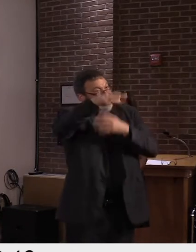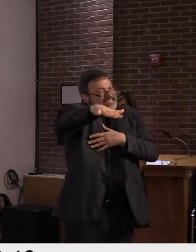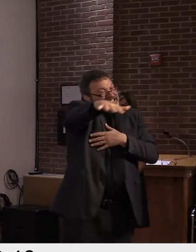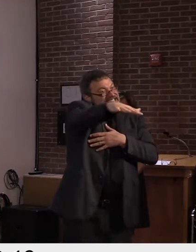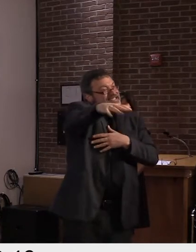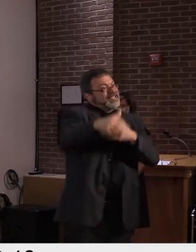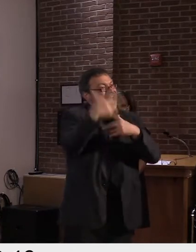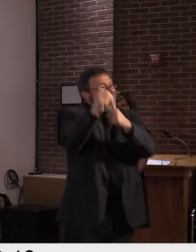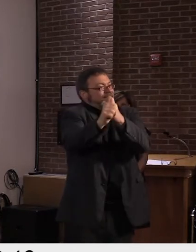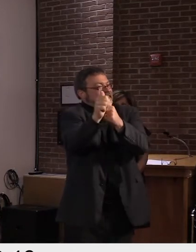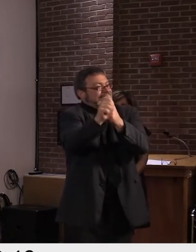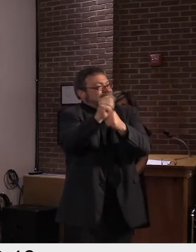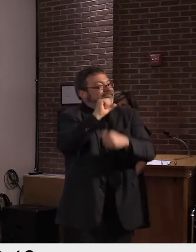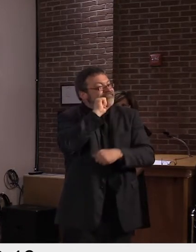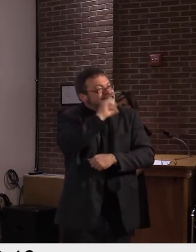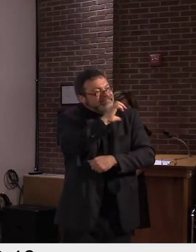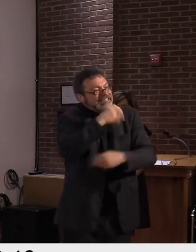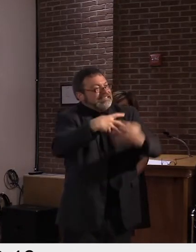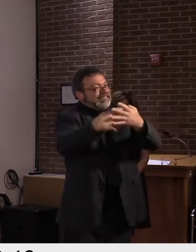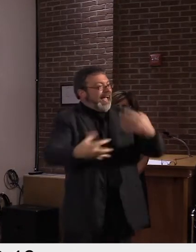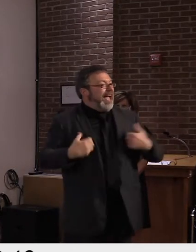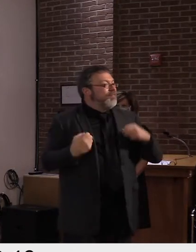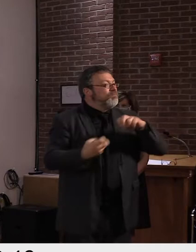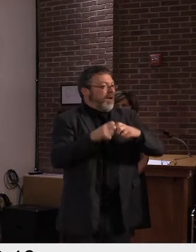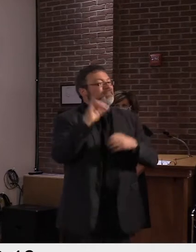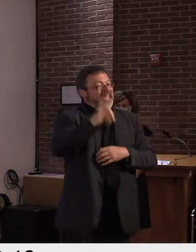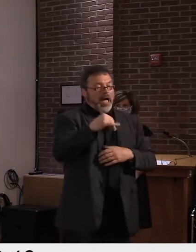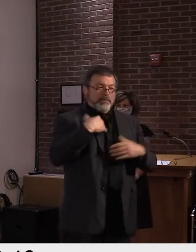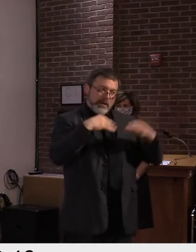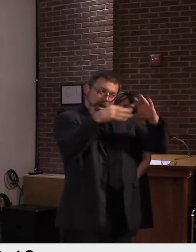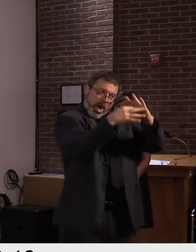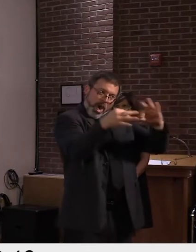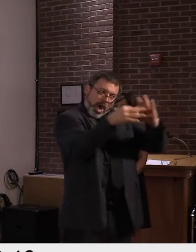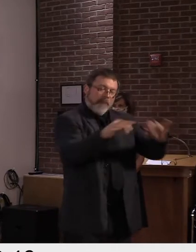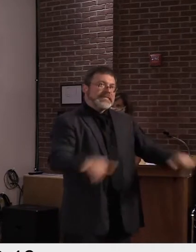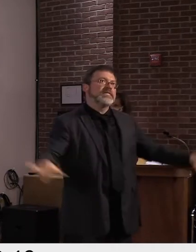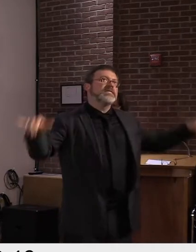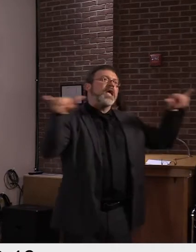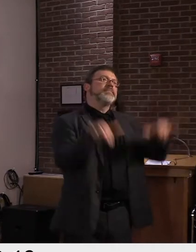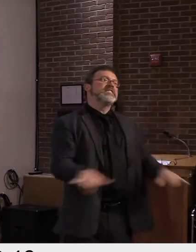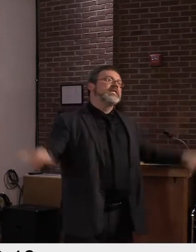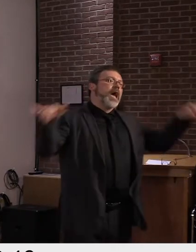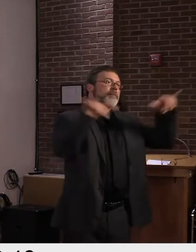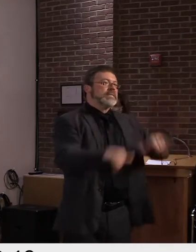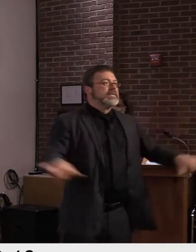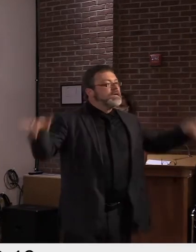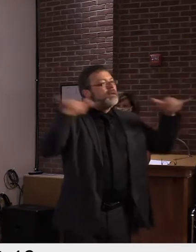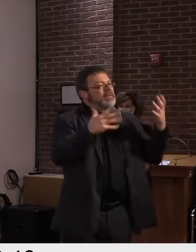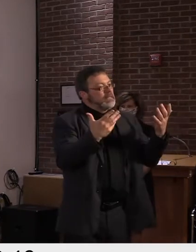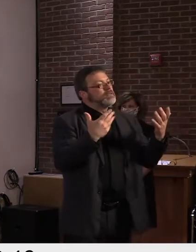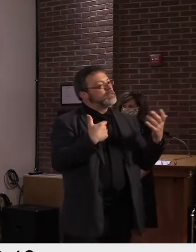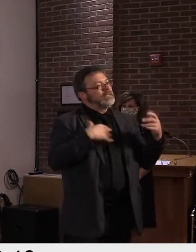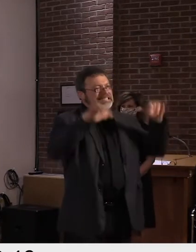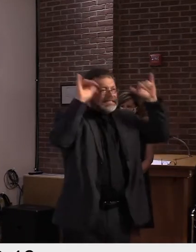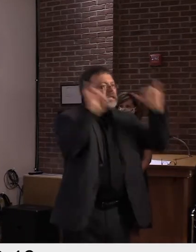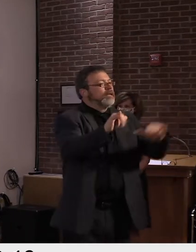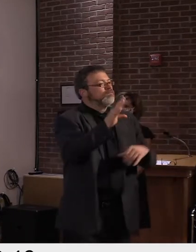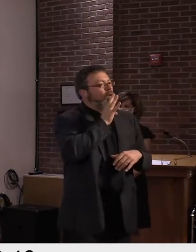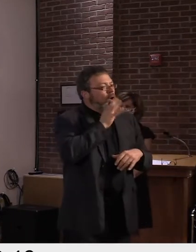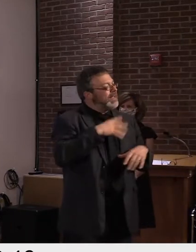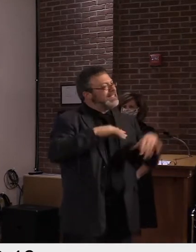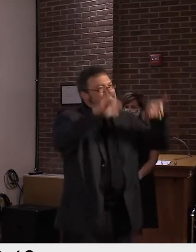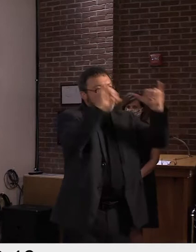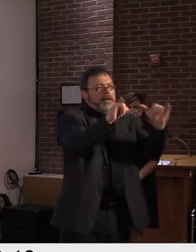heard these once today. In education terms, we call this planned redundancy to reinforce the